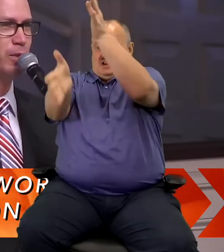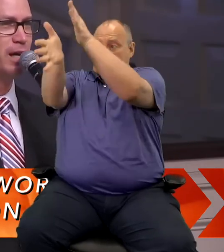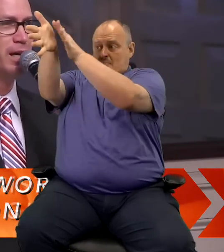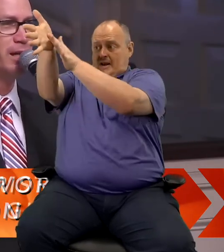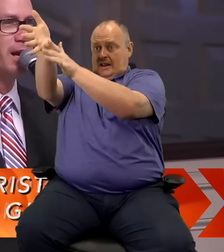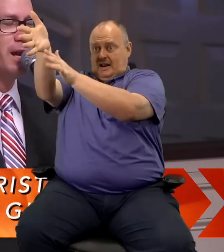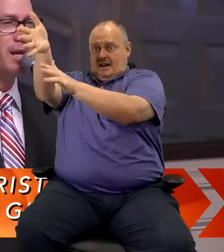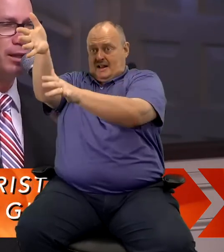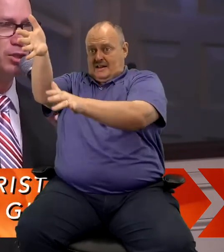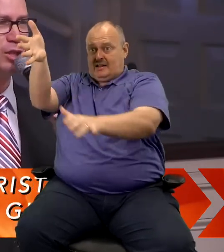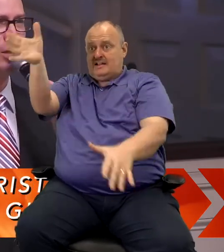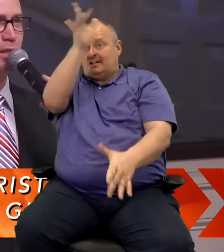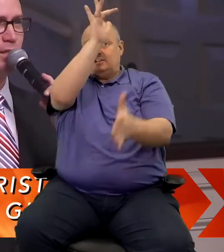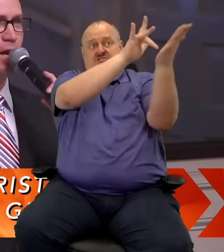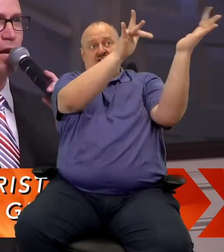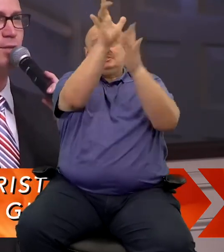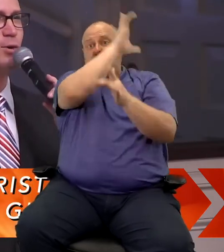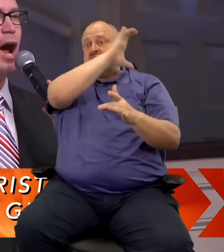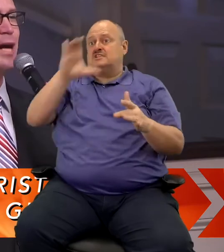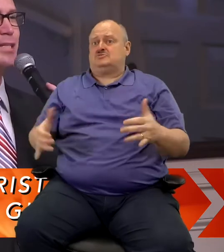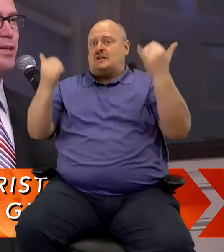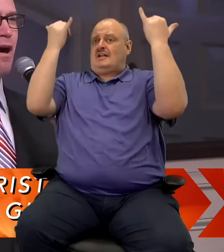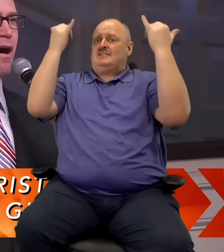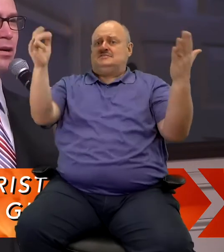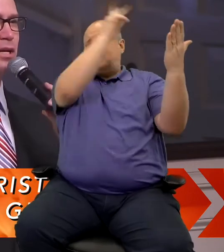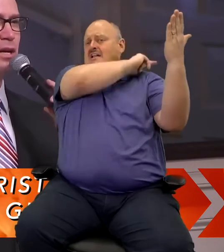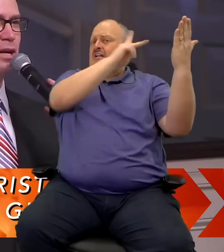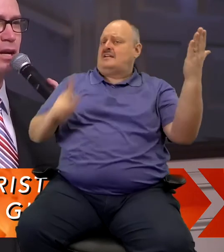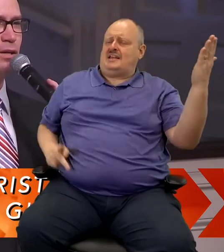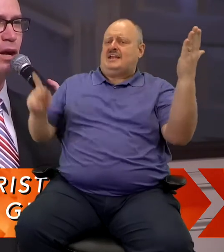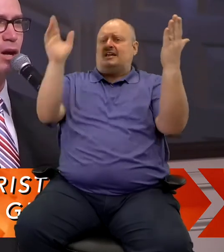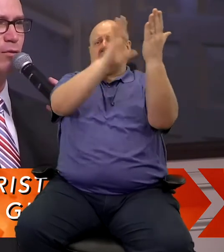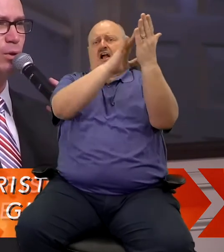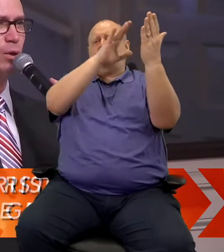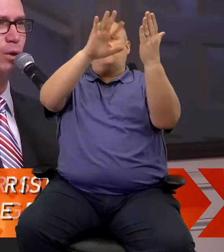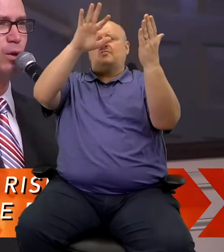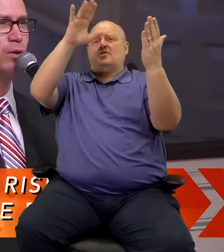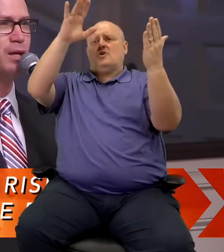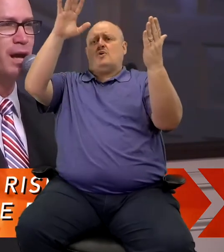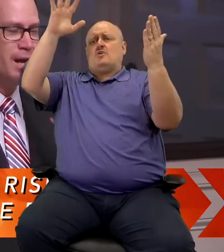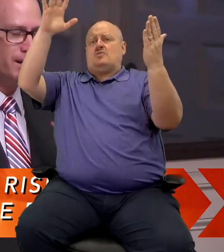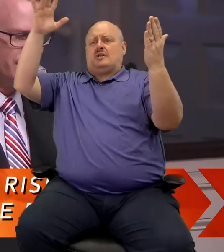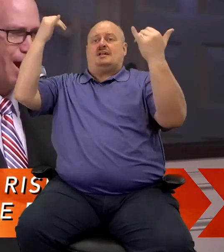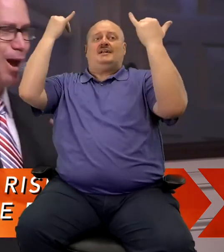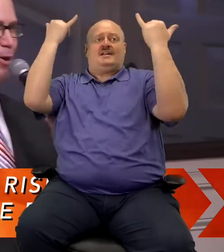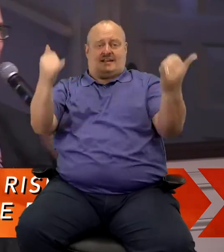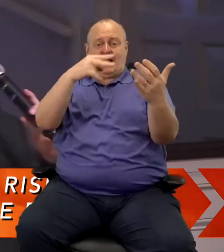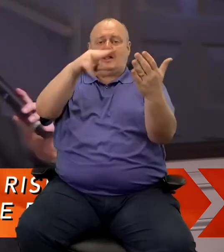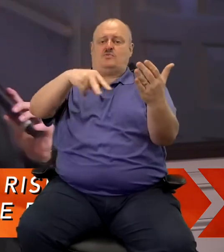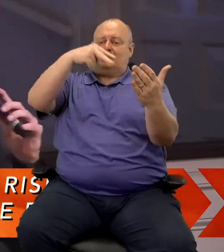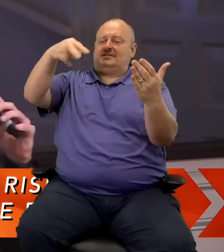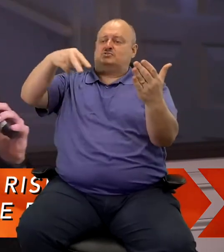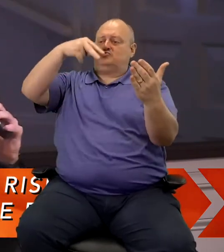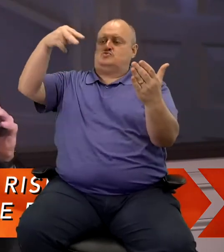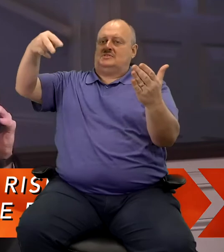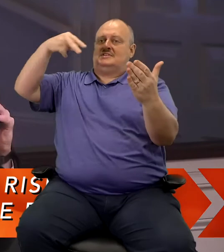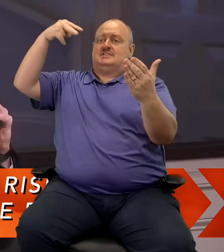salvation bled. Jesus Christ, the King of glory, now